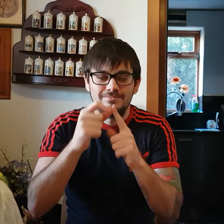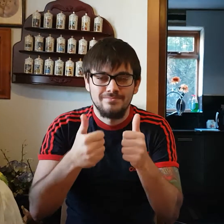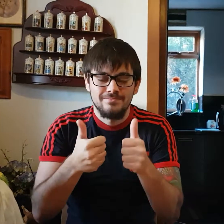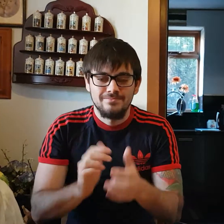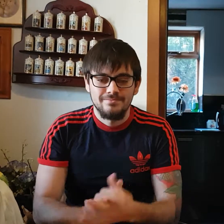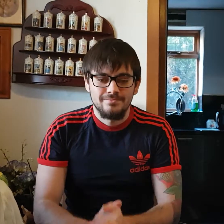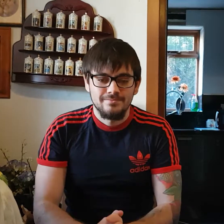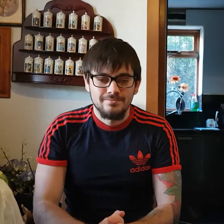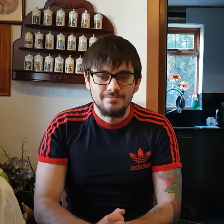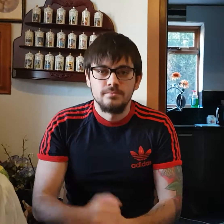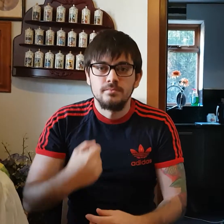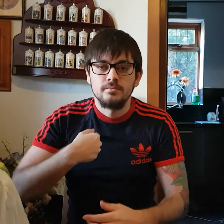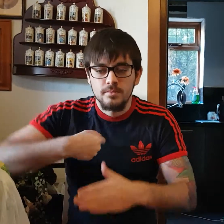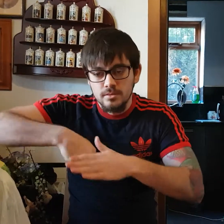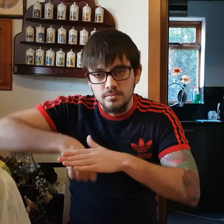my name is Philip